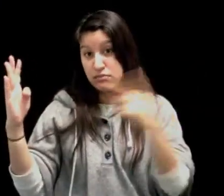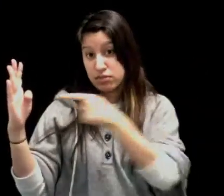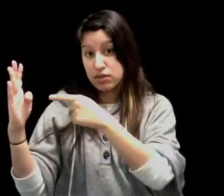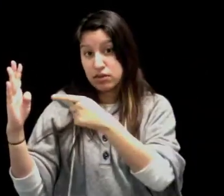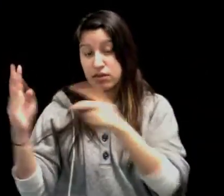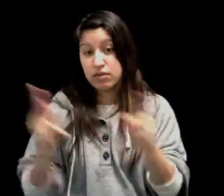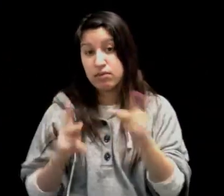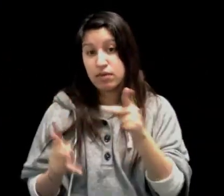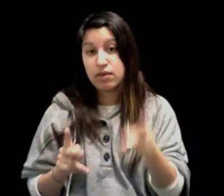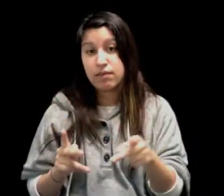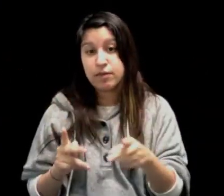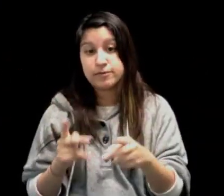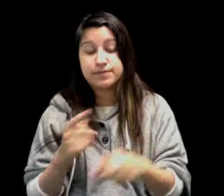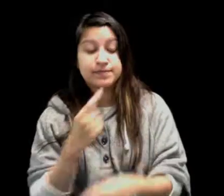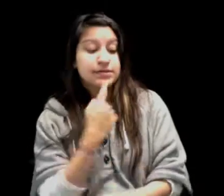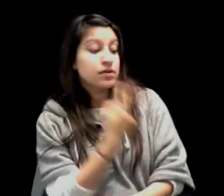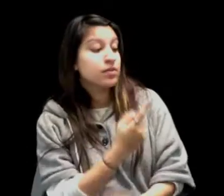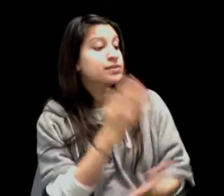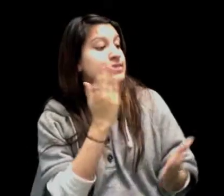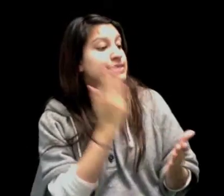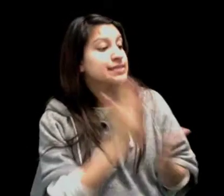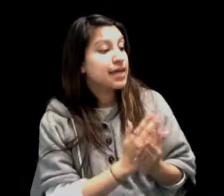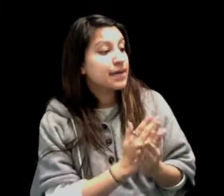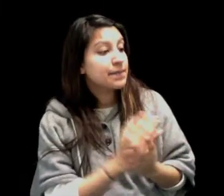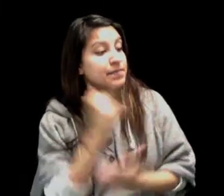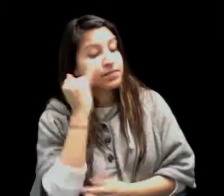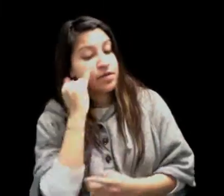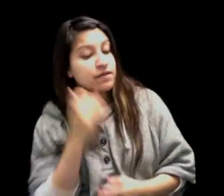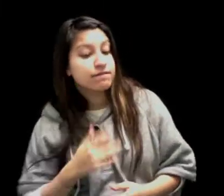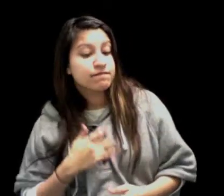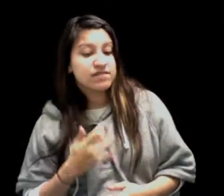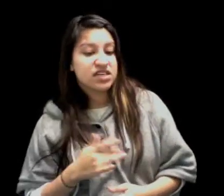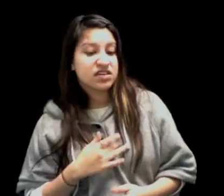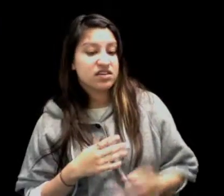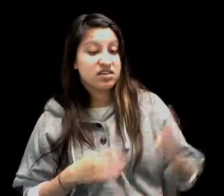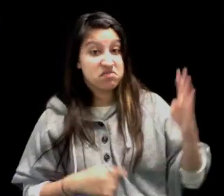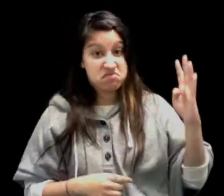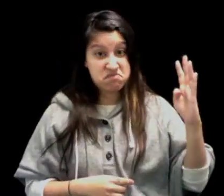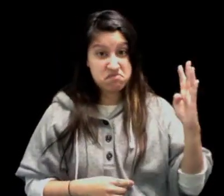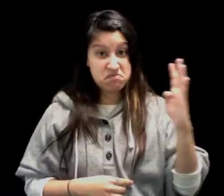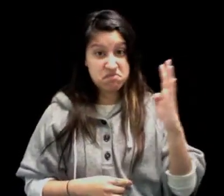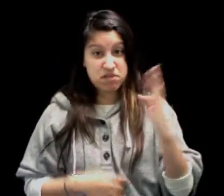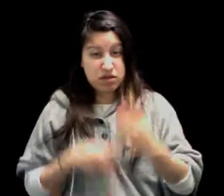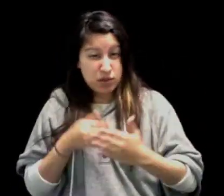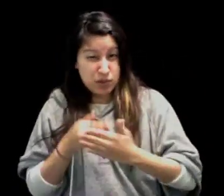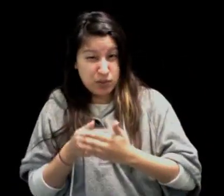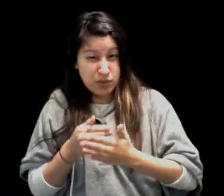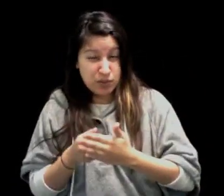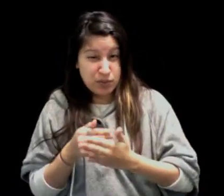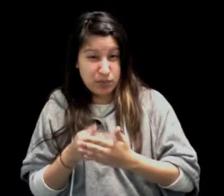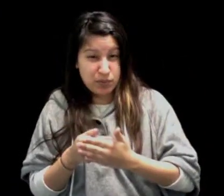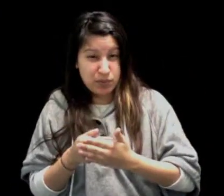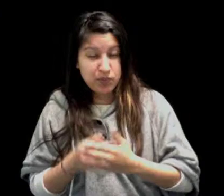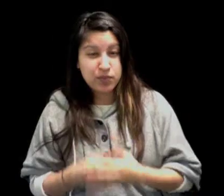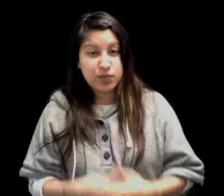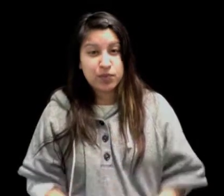Now repeat this process with the other group walking towards their partners. The second part to this